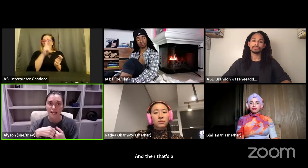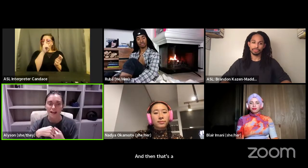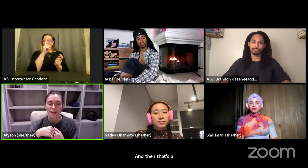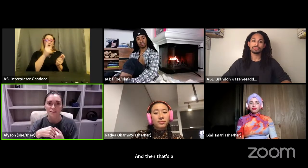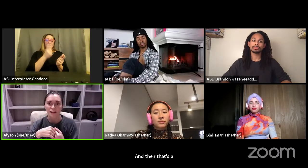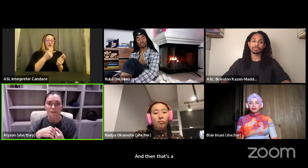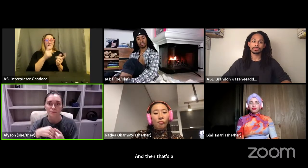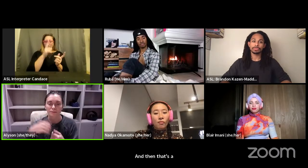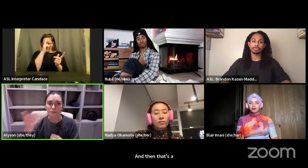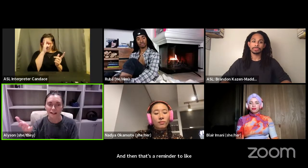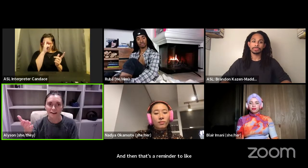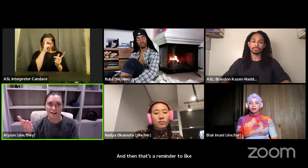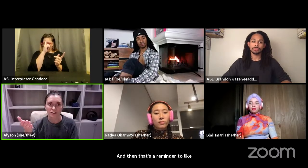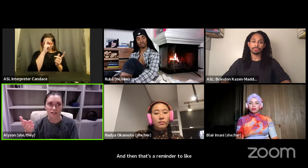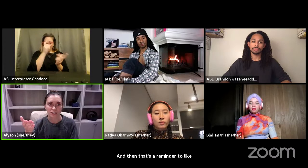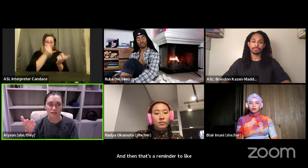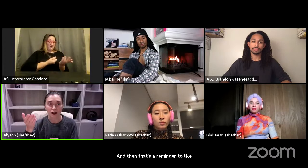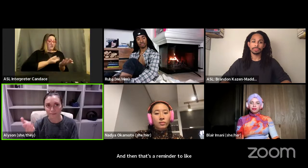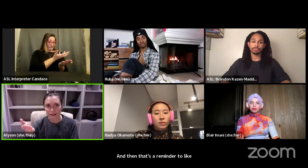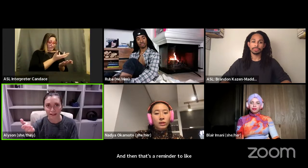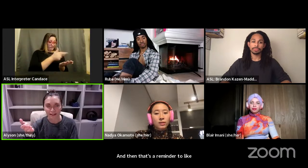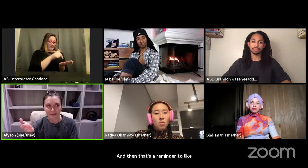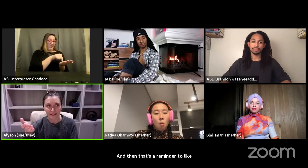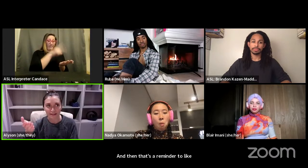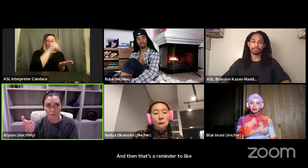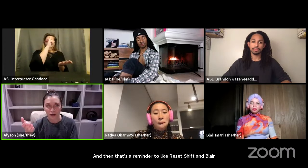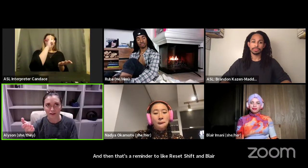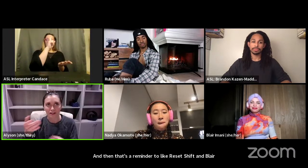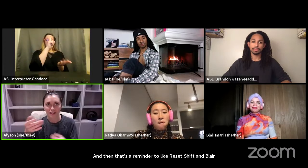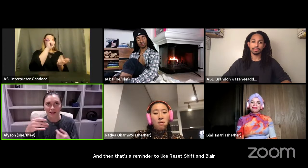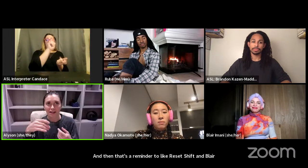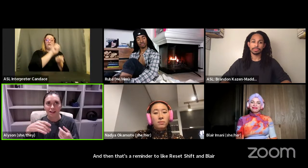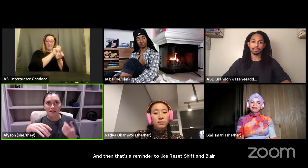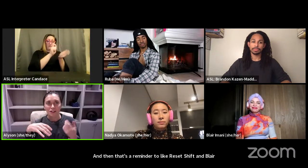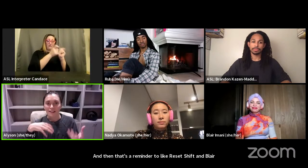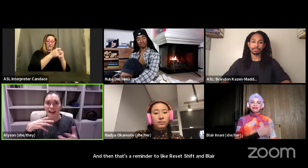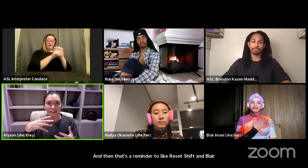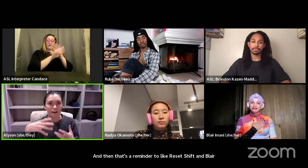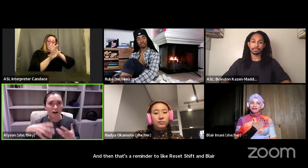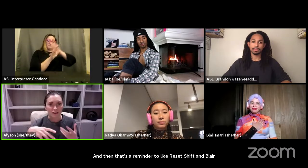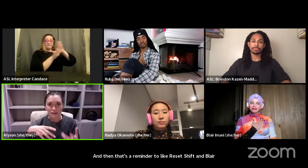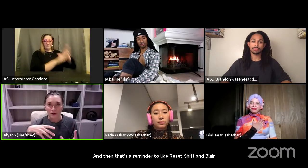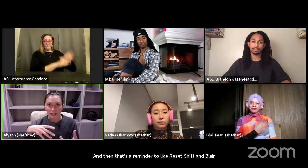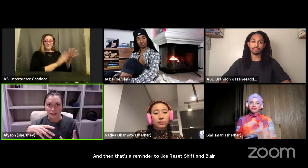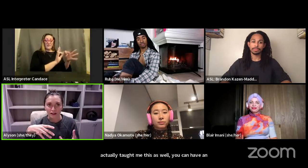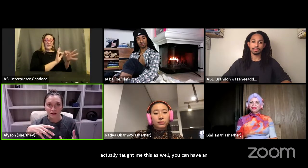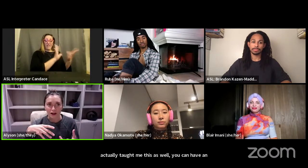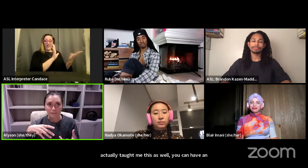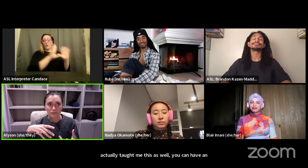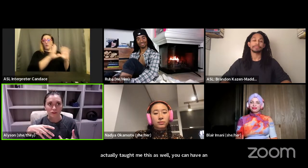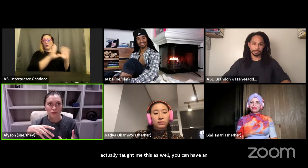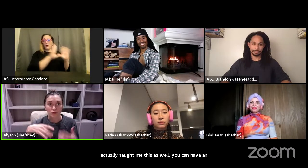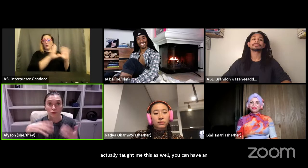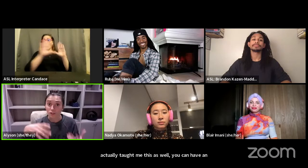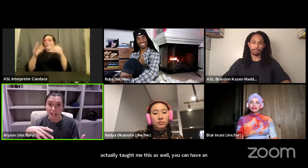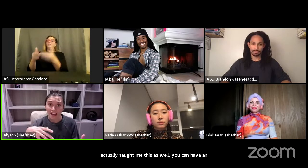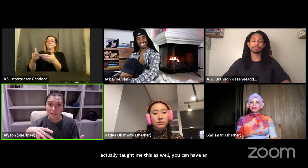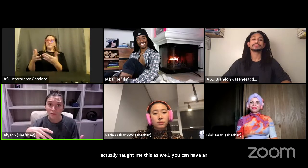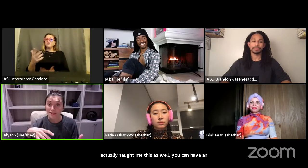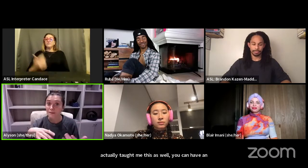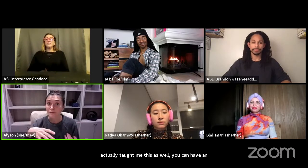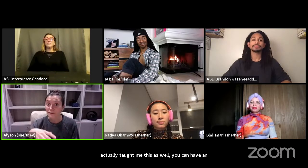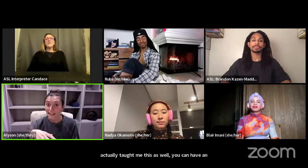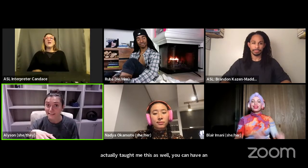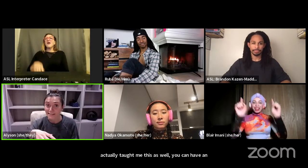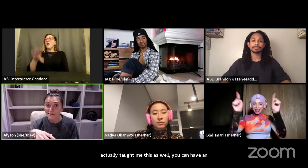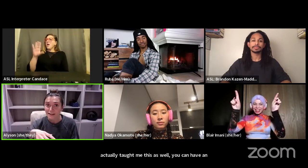shift. And Blair actually taught me this as well. You can have an ongoing group chat